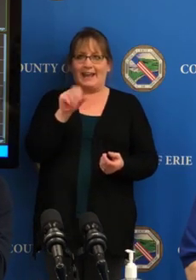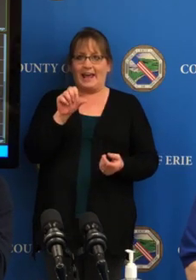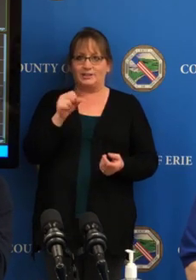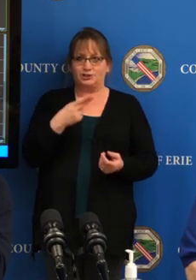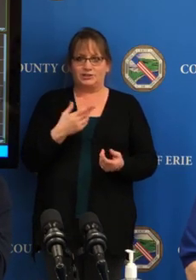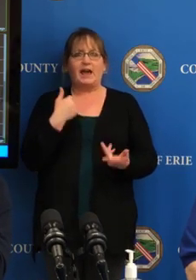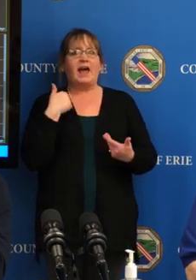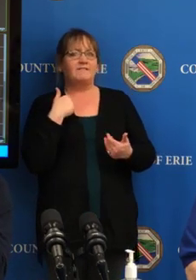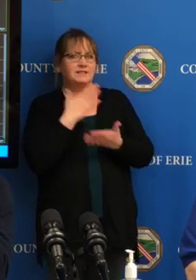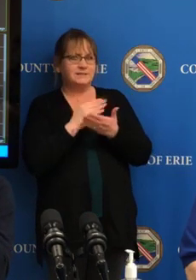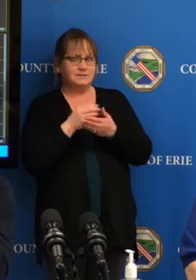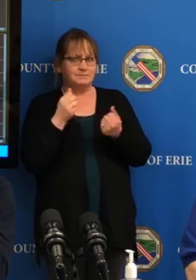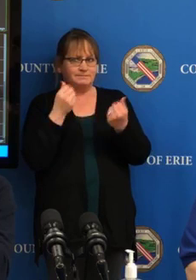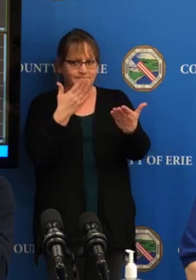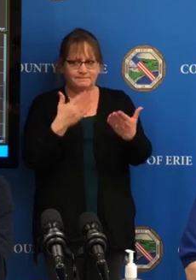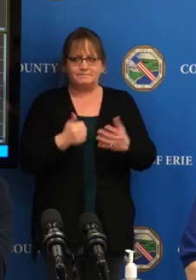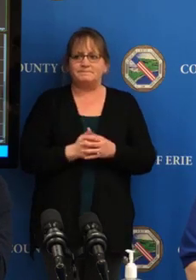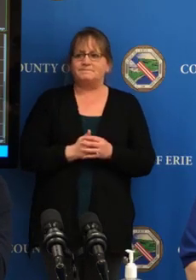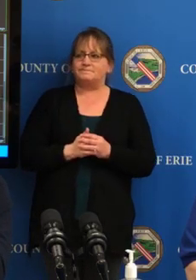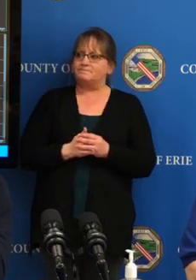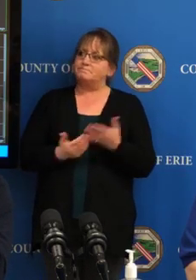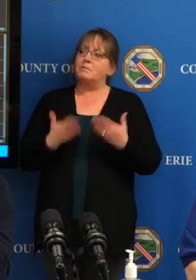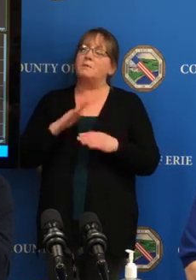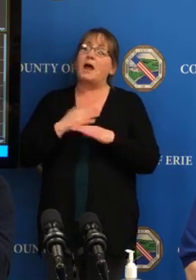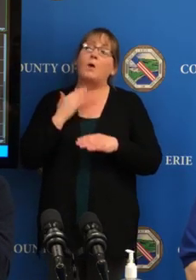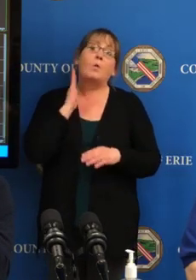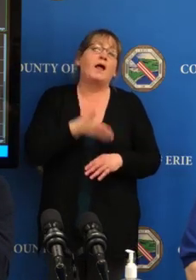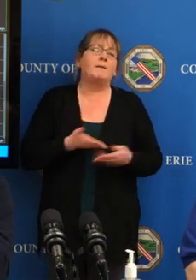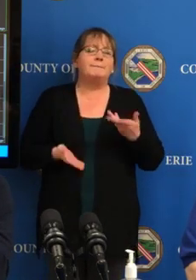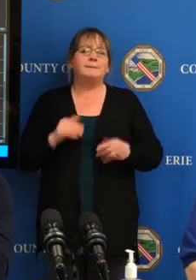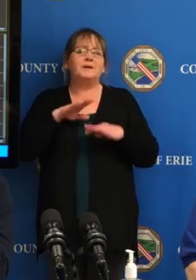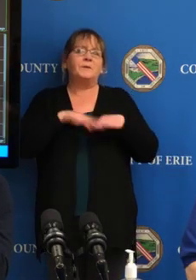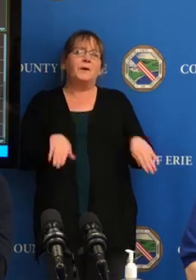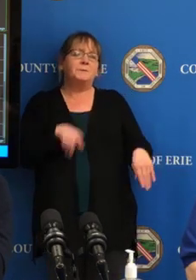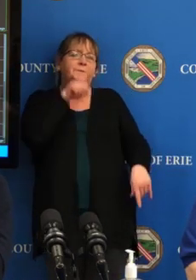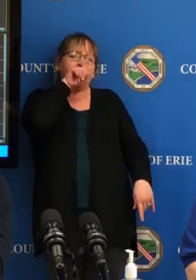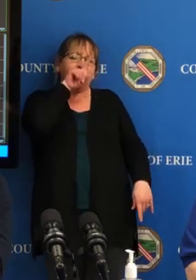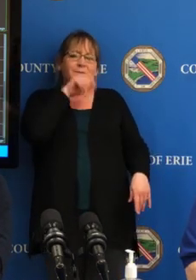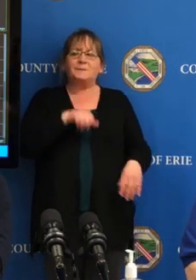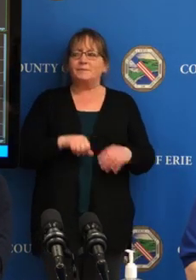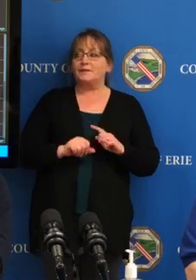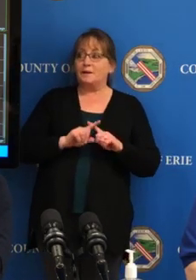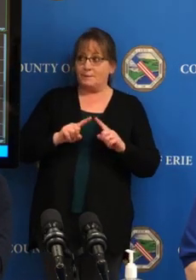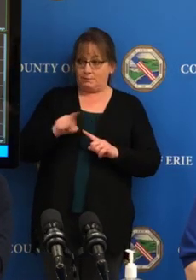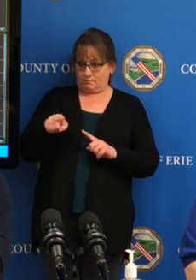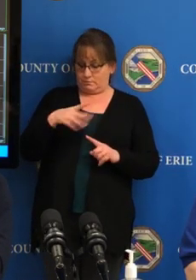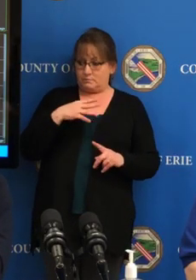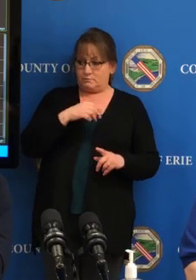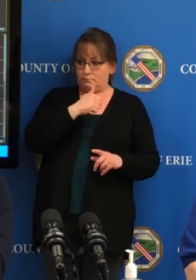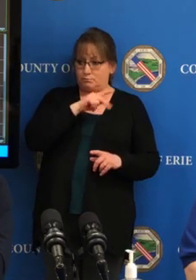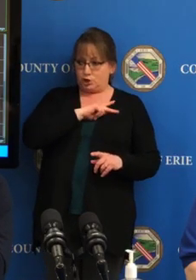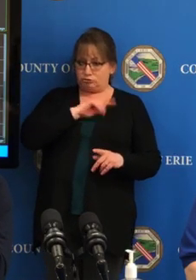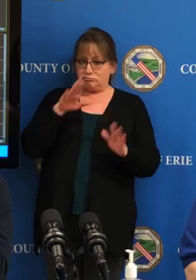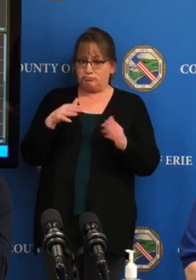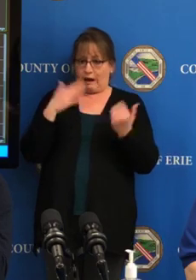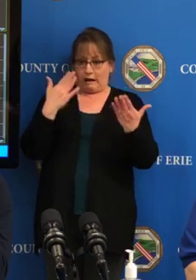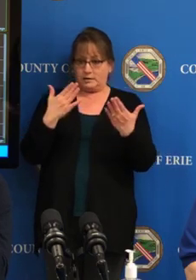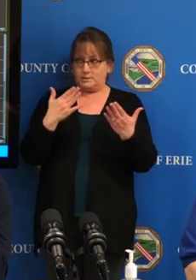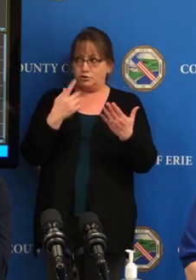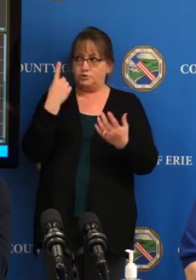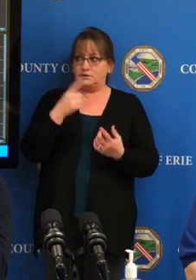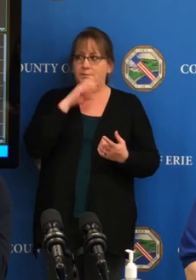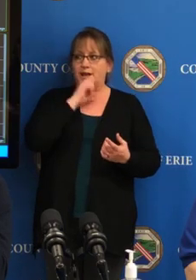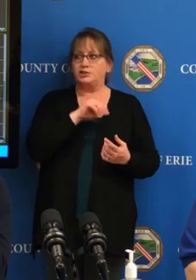won't say it in case you didn't hear it, because maybe I'll play it, maybe I won't. But we have. The question is, can you personally recommend to someone in their